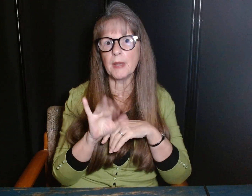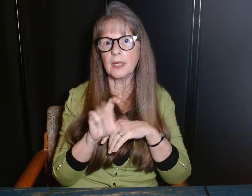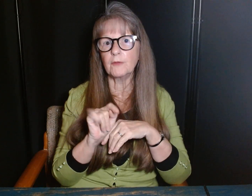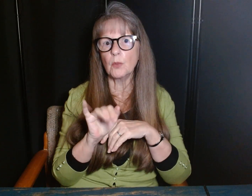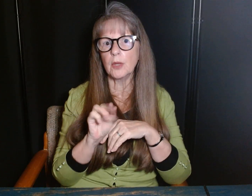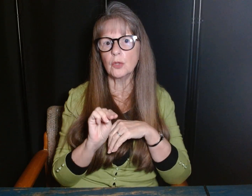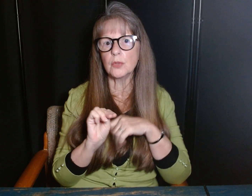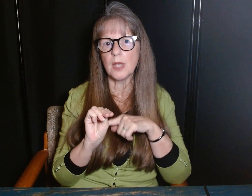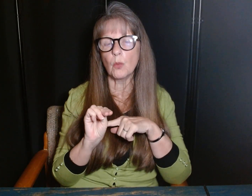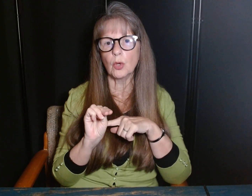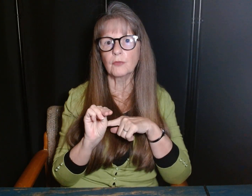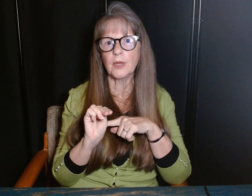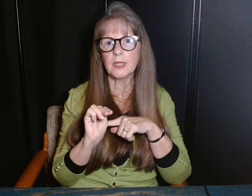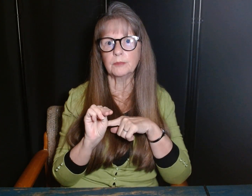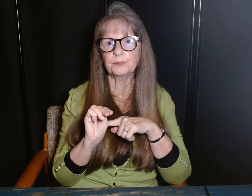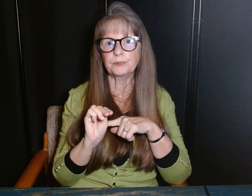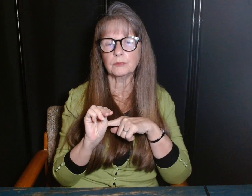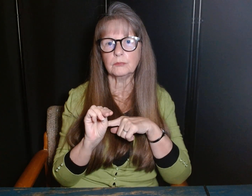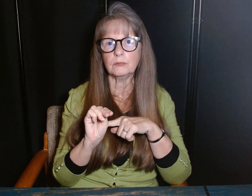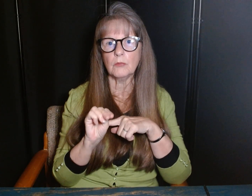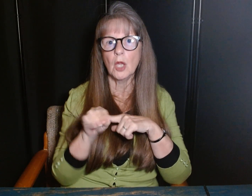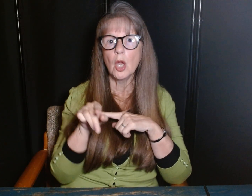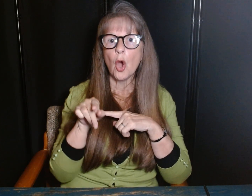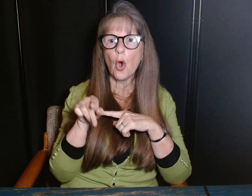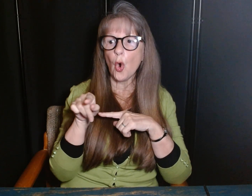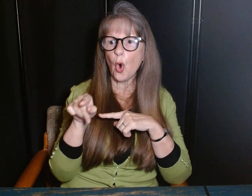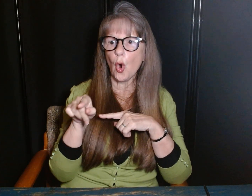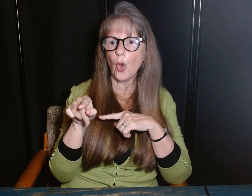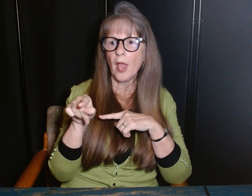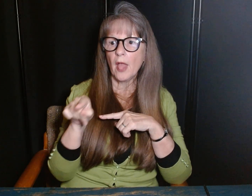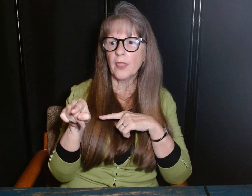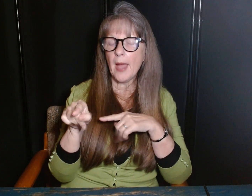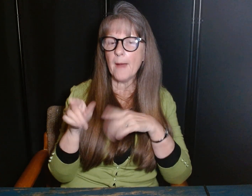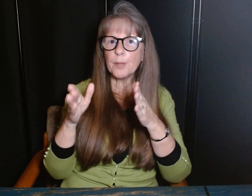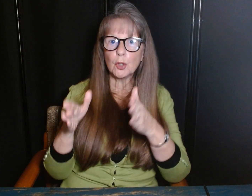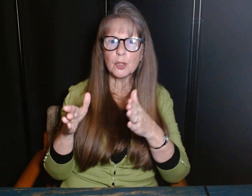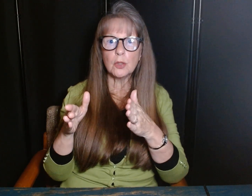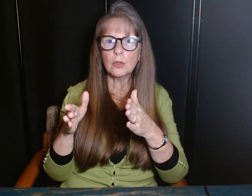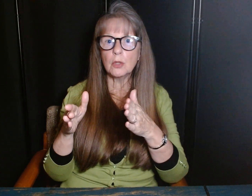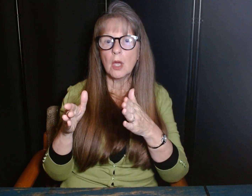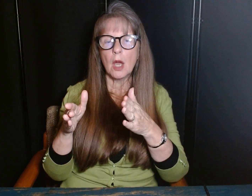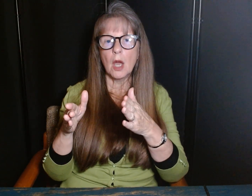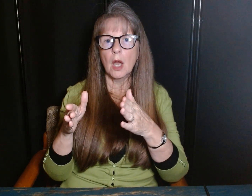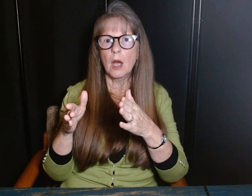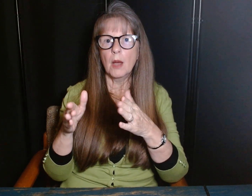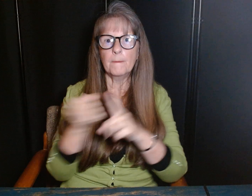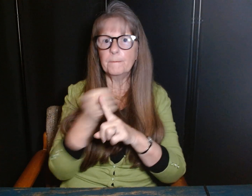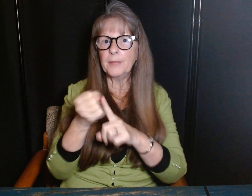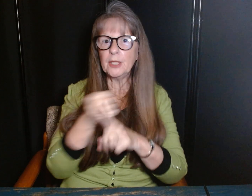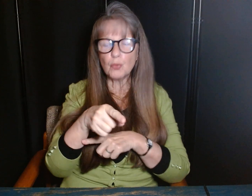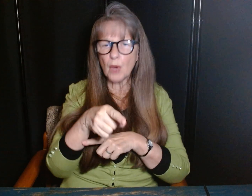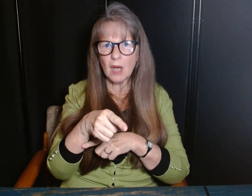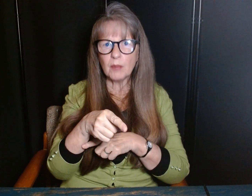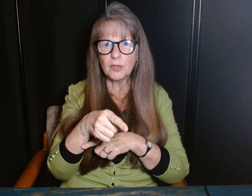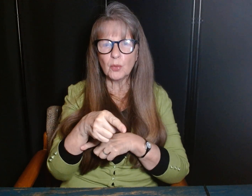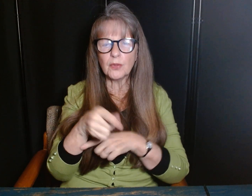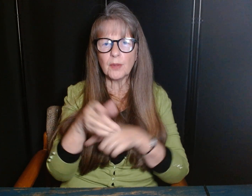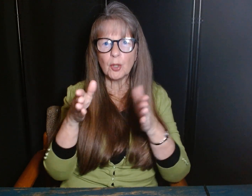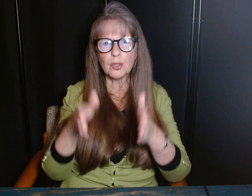if you want to use that word, victim. Or that person beat you up. You were the person that